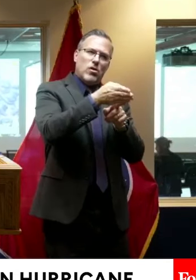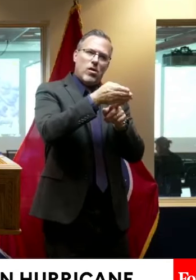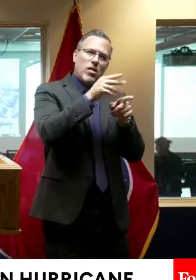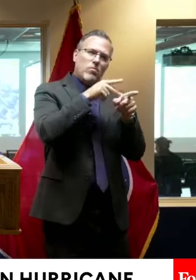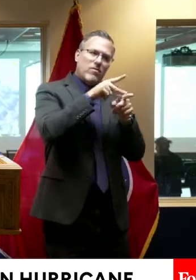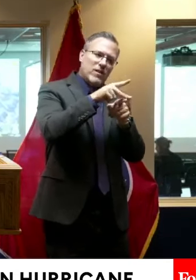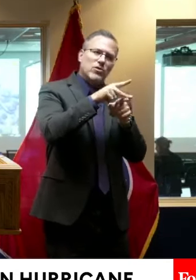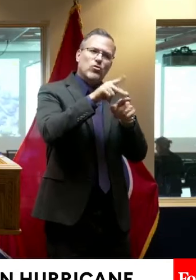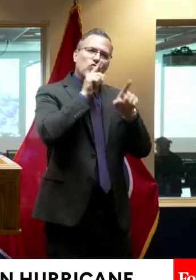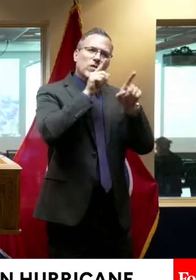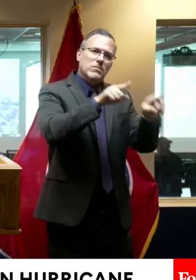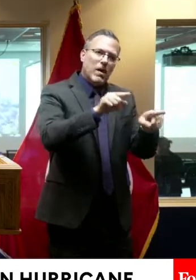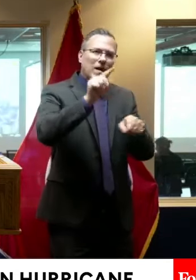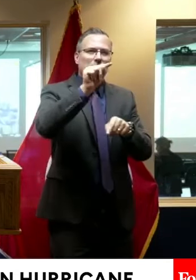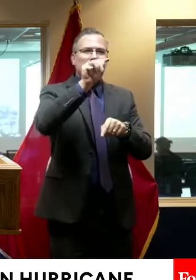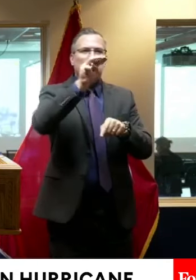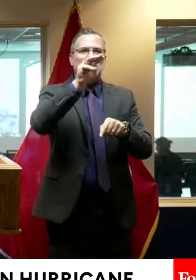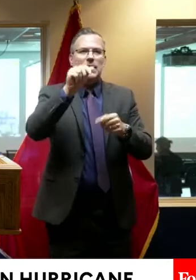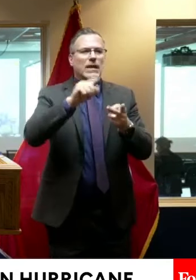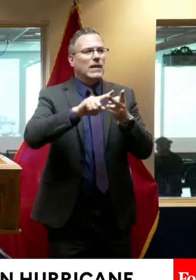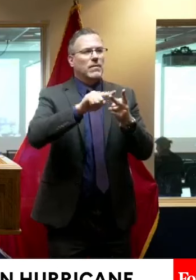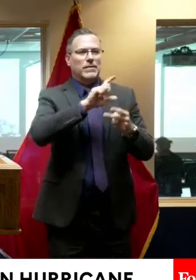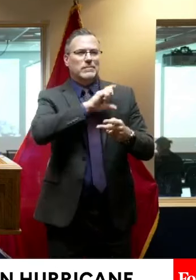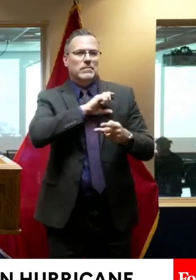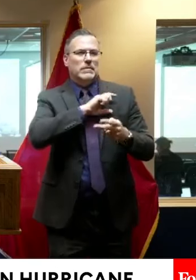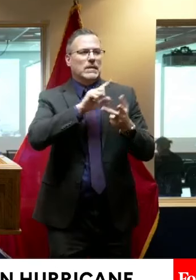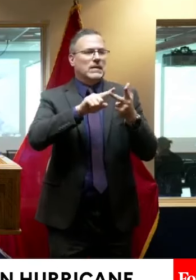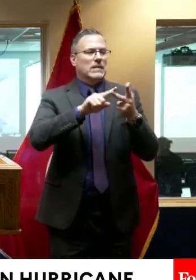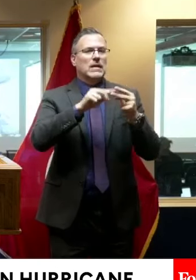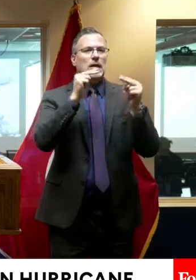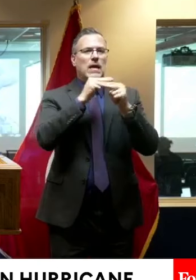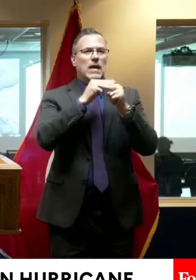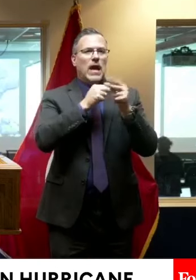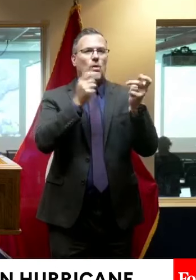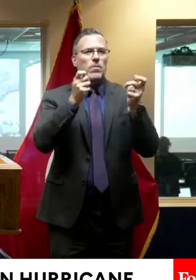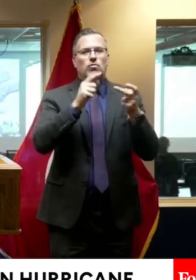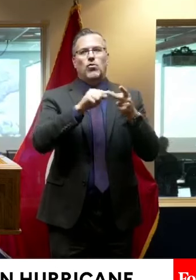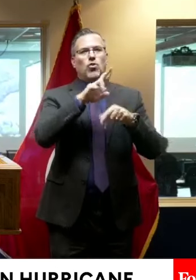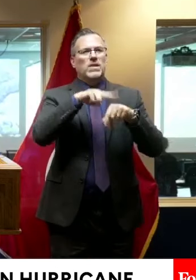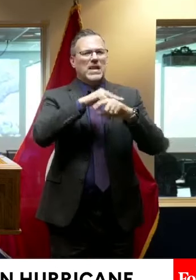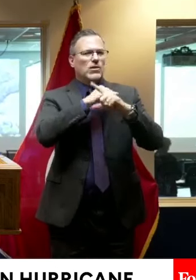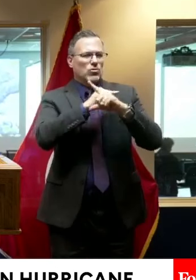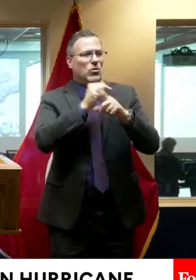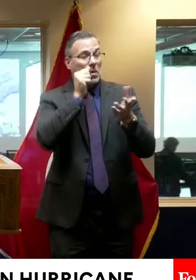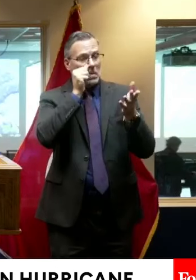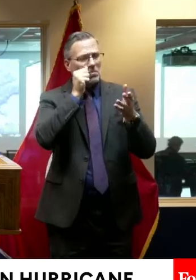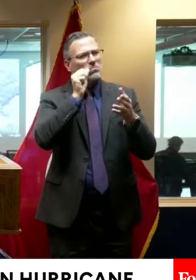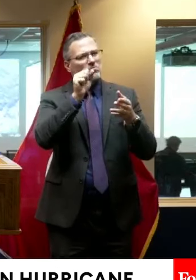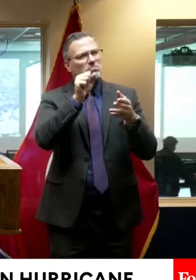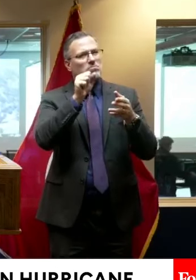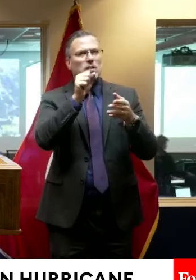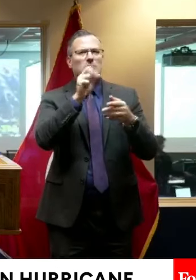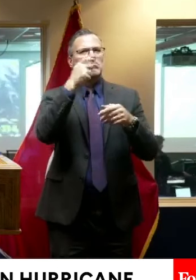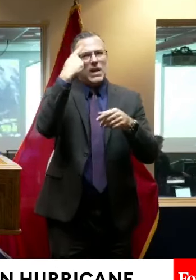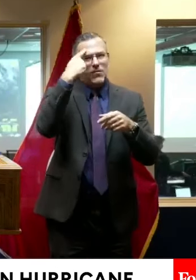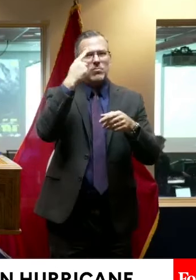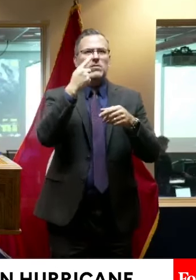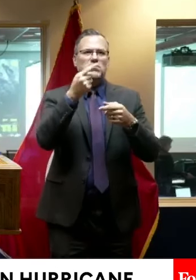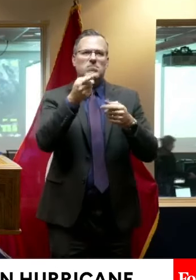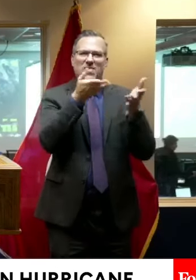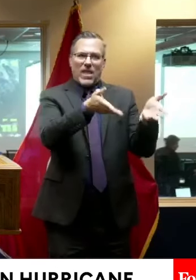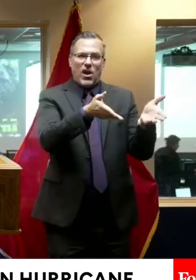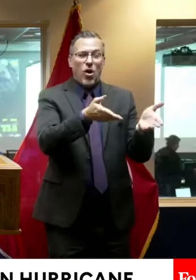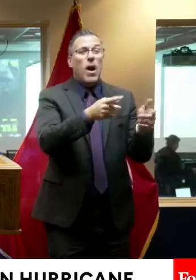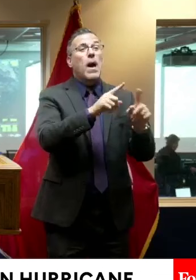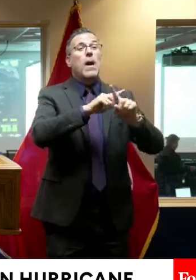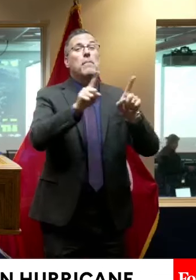through TEMA, through law enforcement, through National Guard, through Highway Patrol, but the people and